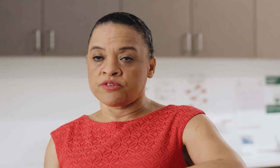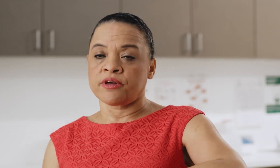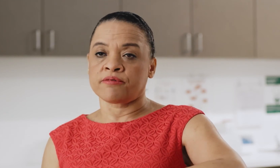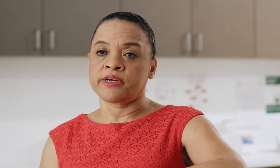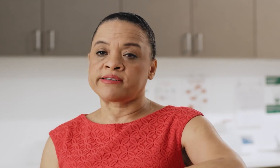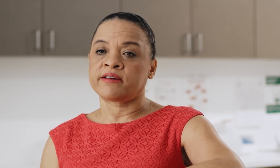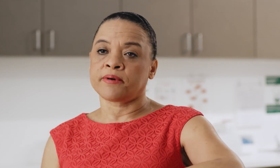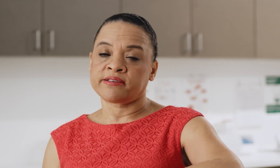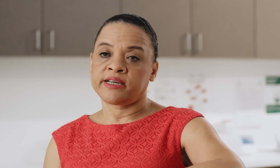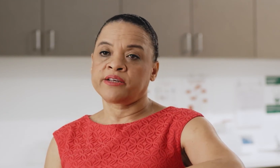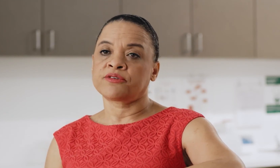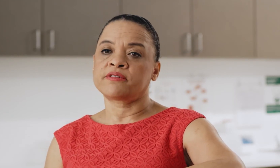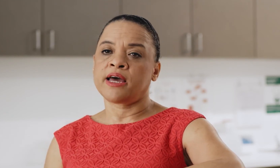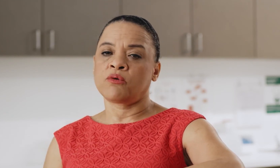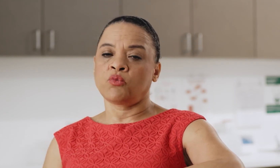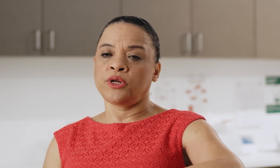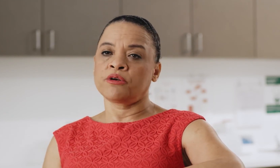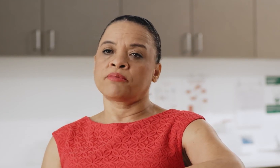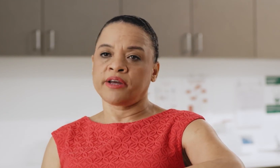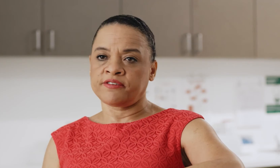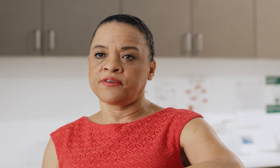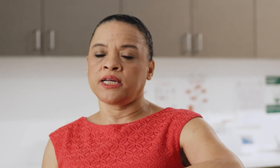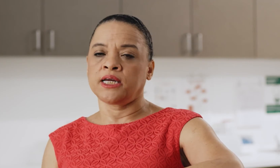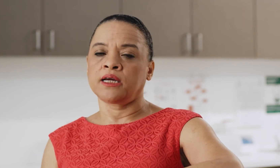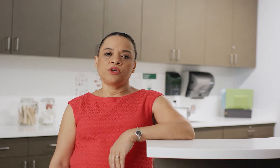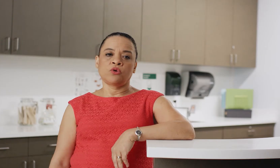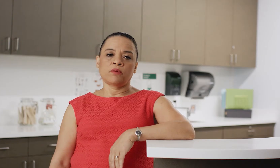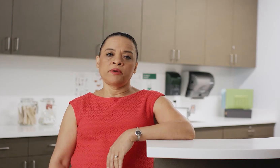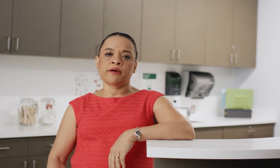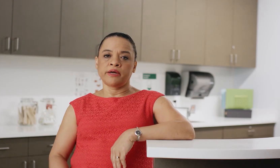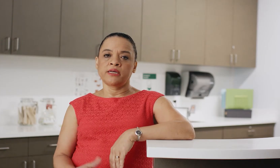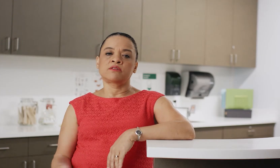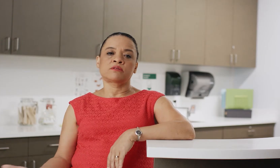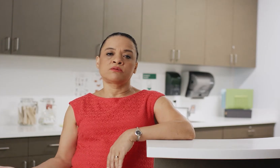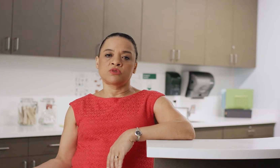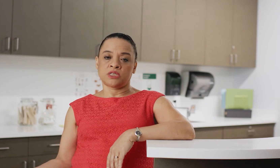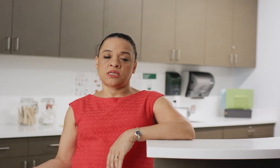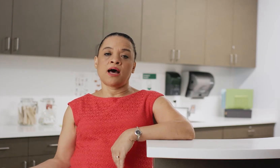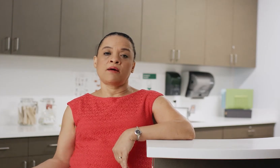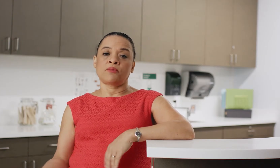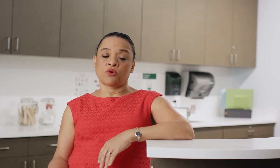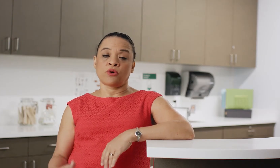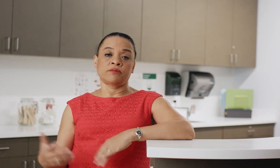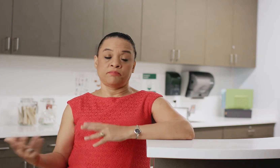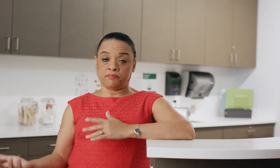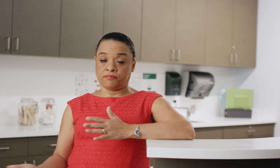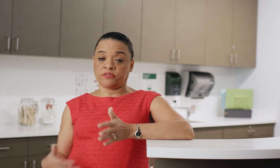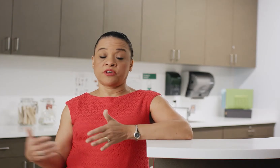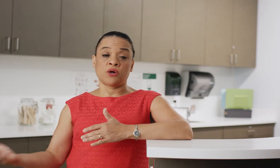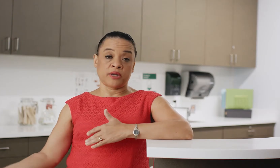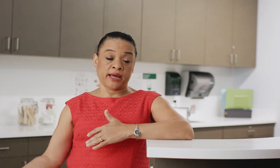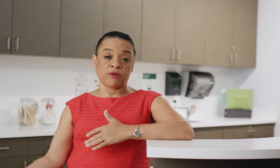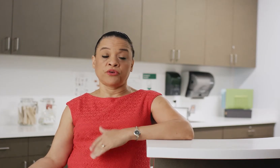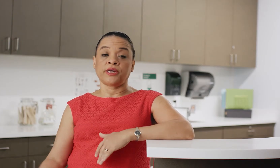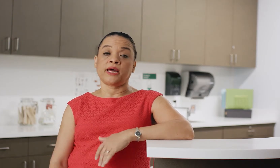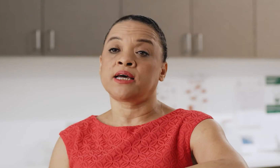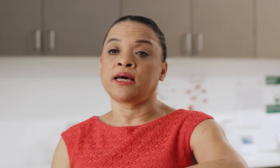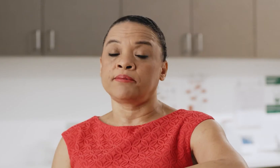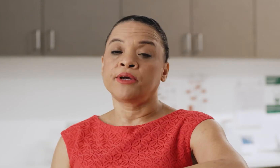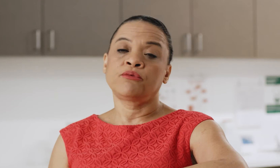the risk of breast cancer, is that when you're breastfeeding, your periods will stop or slow down during that time, which